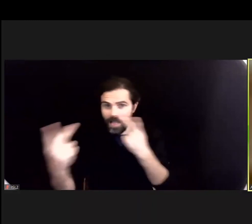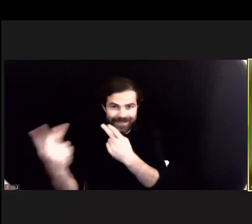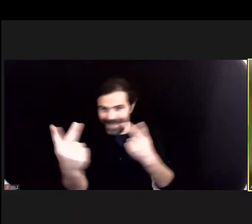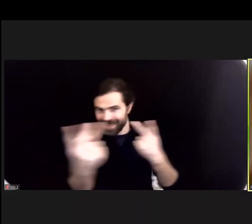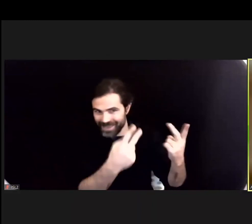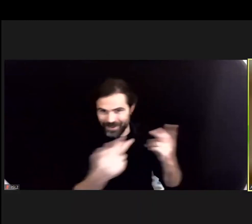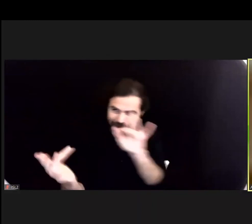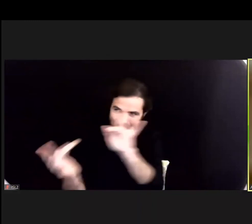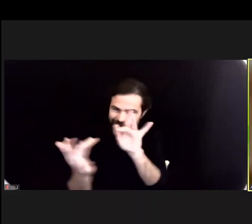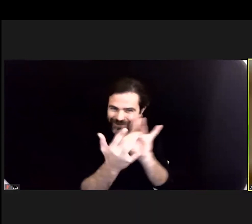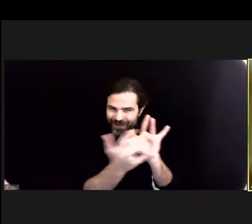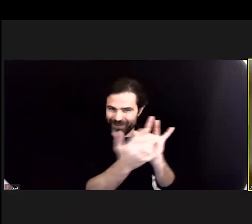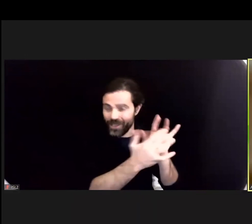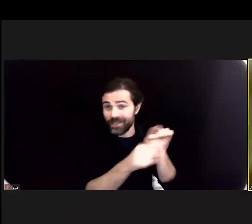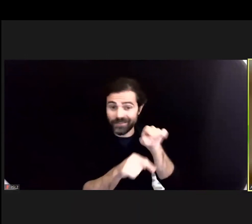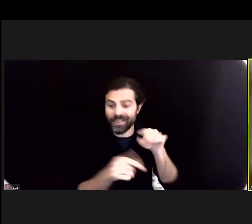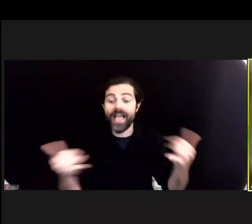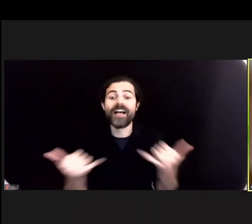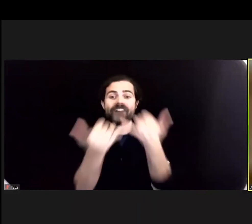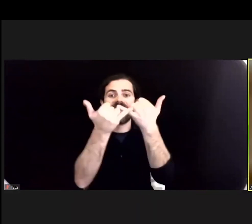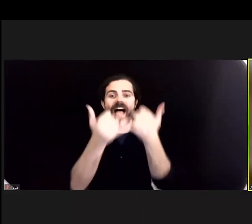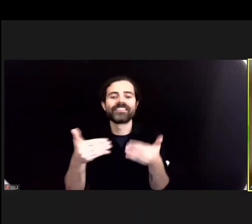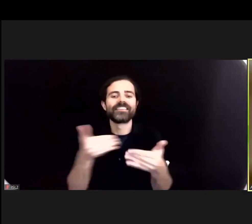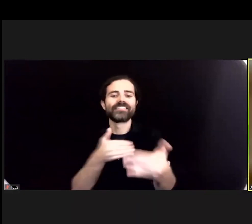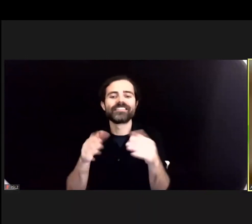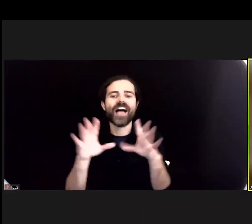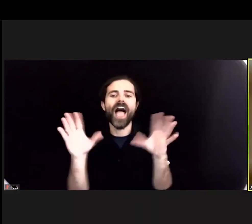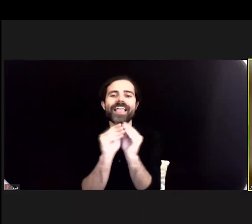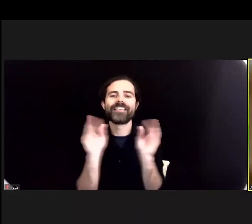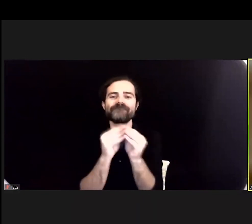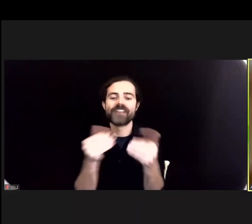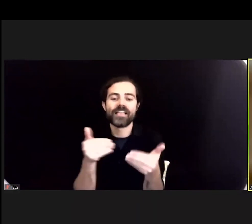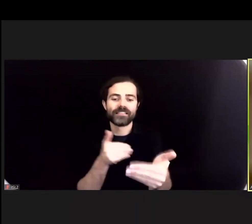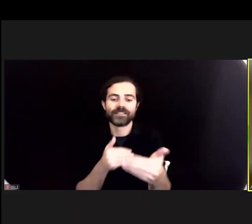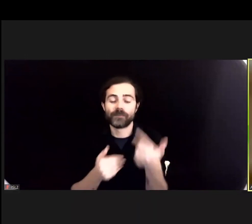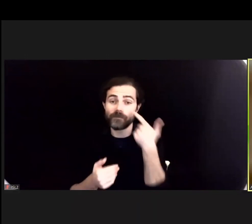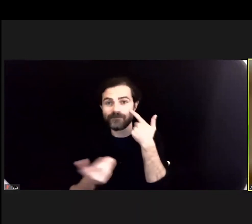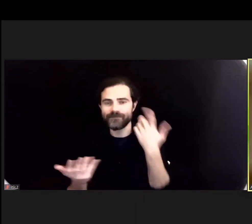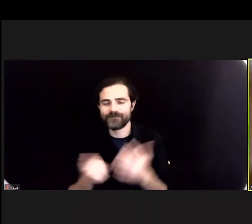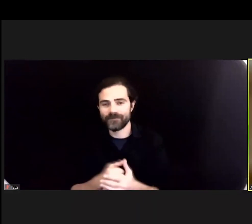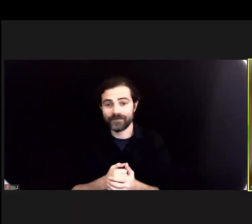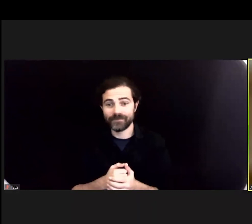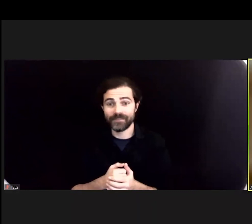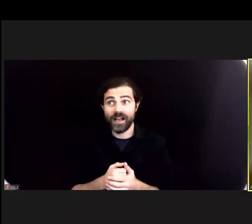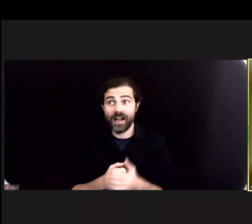these contents are enriching for you. And well, I think that's all, Antonio.